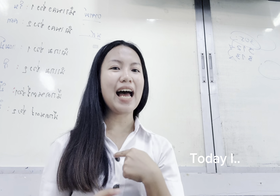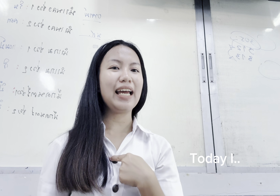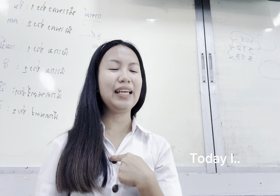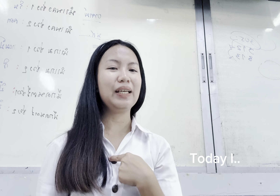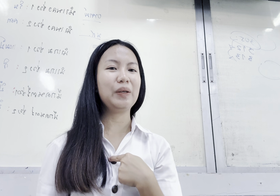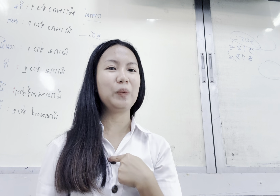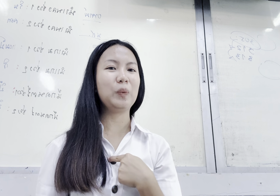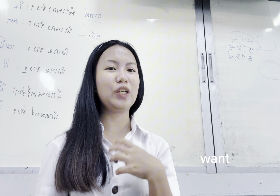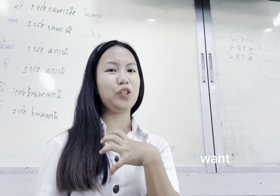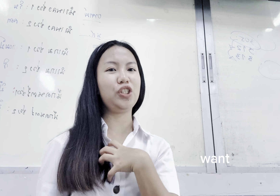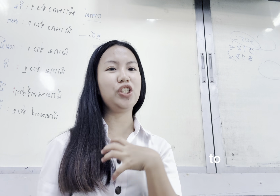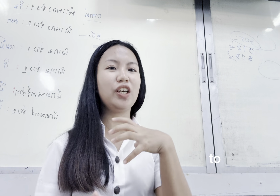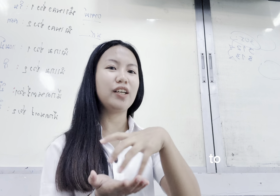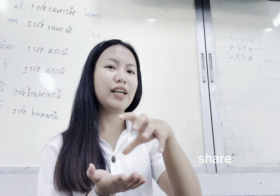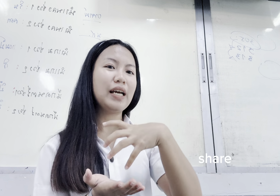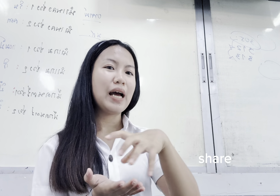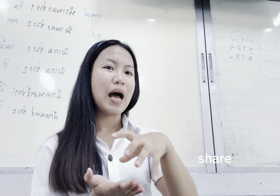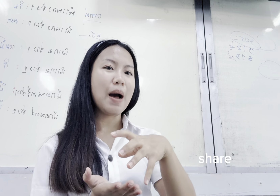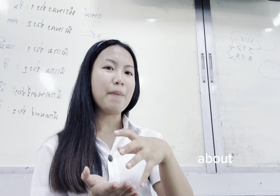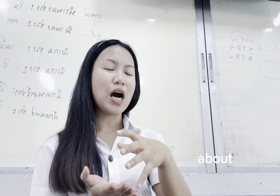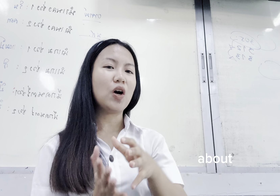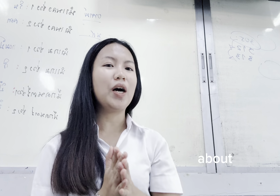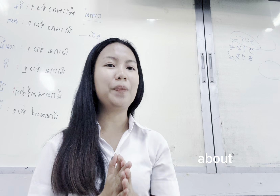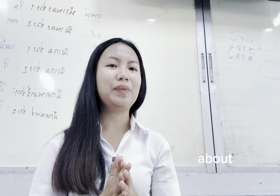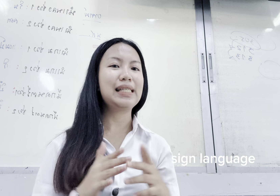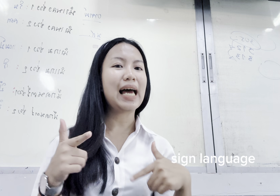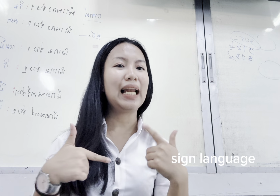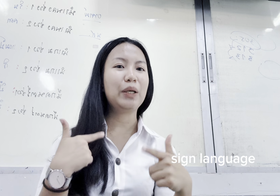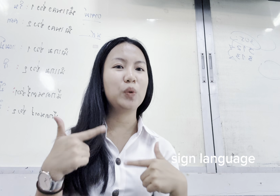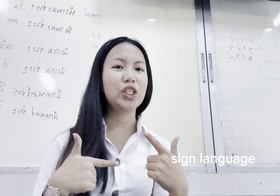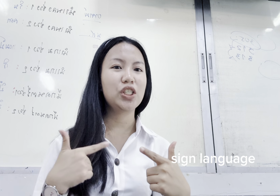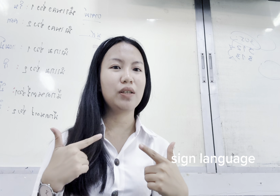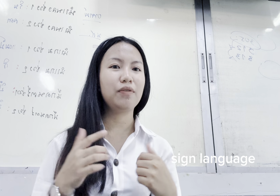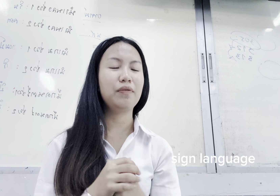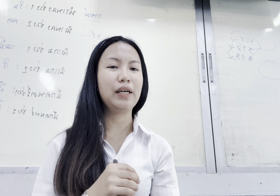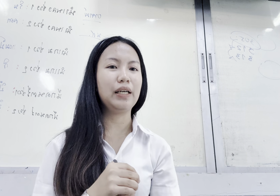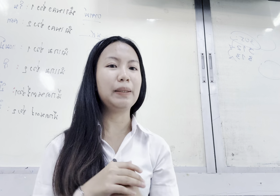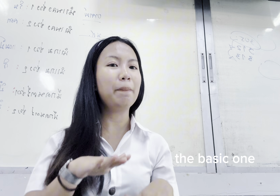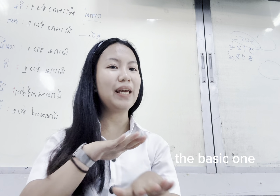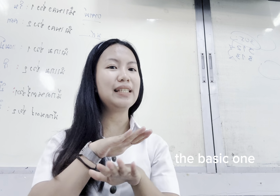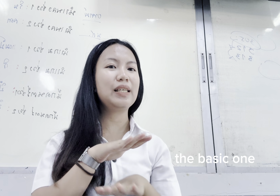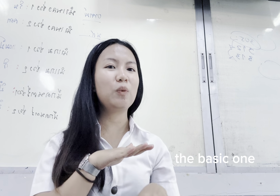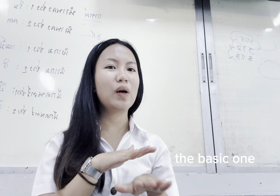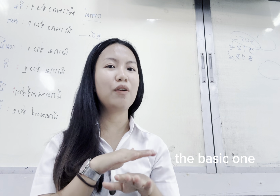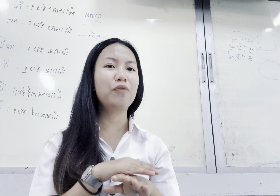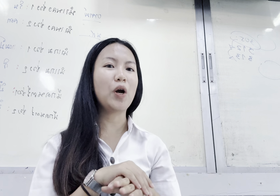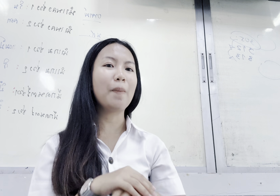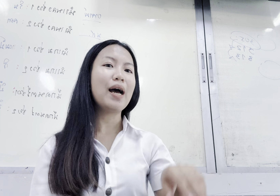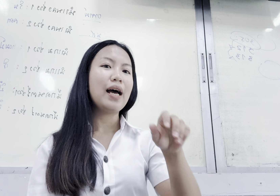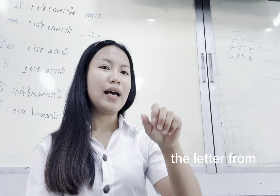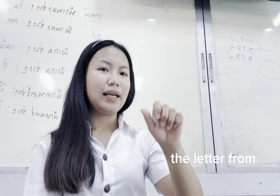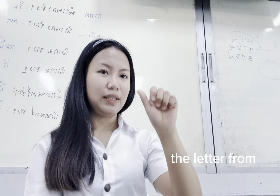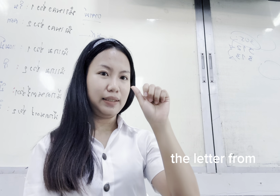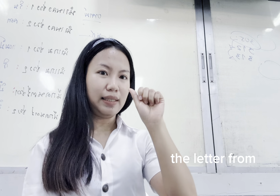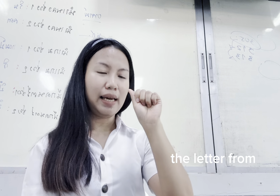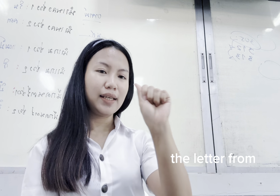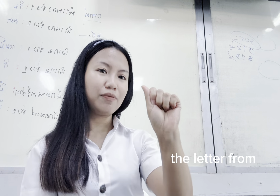I want to share about sign language, the basic one from the letter from